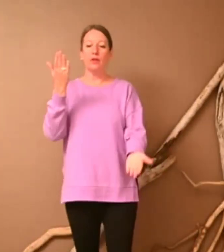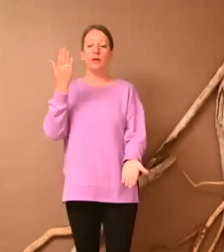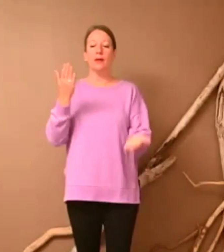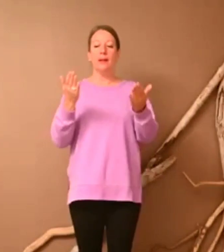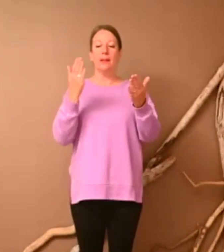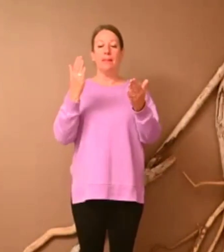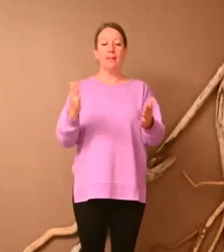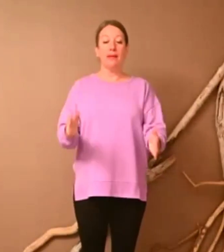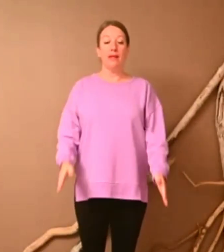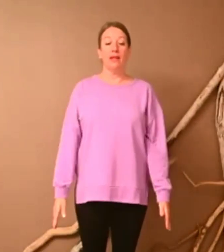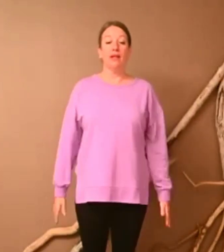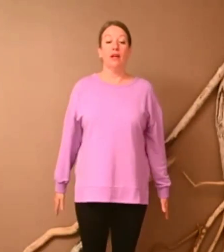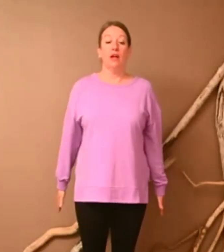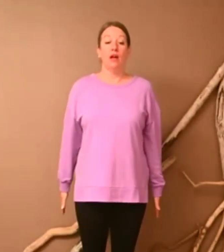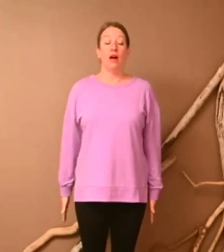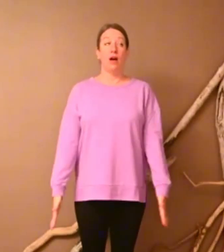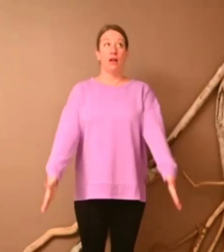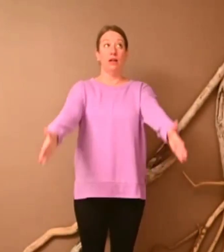For the next movement, I will offer